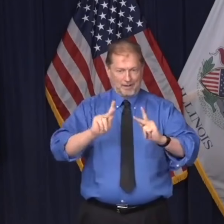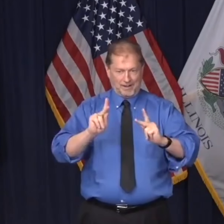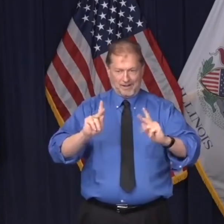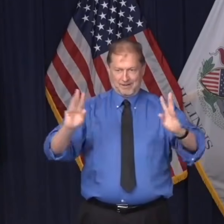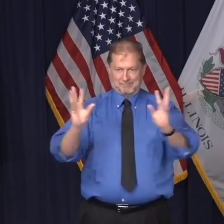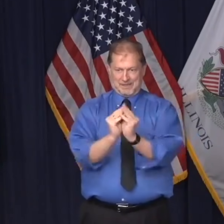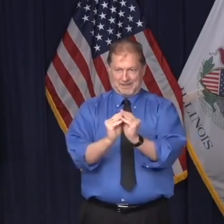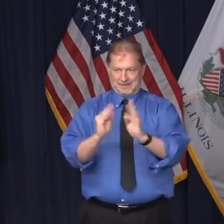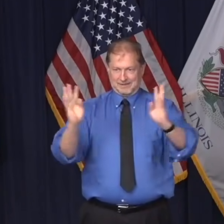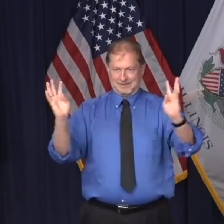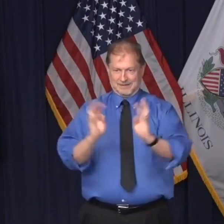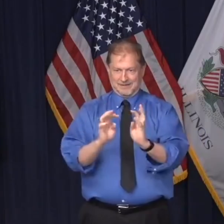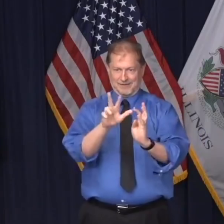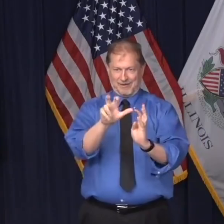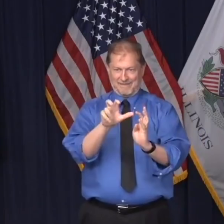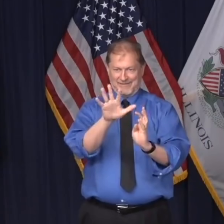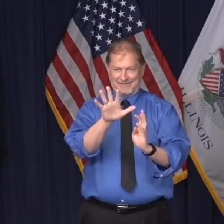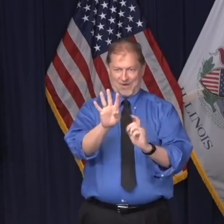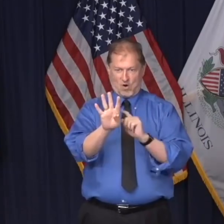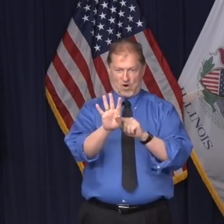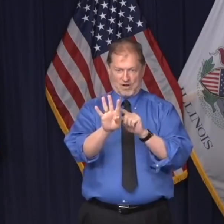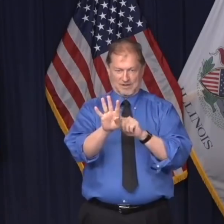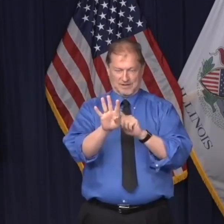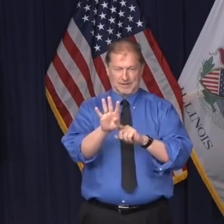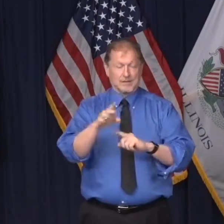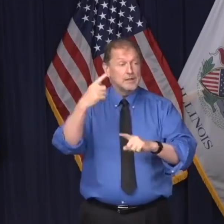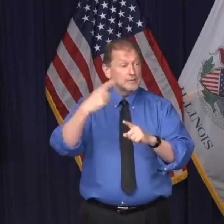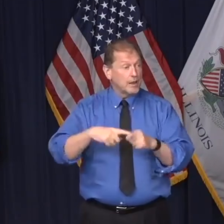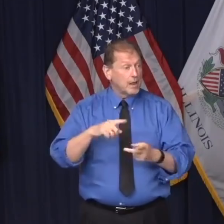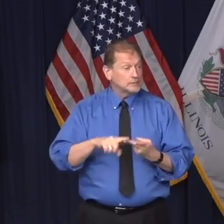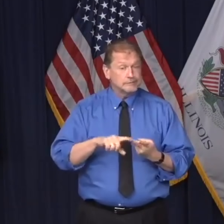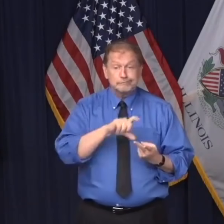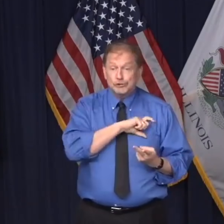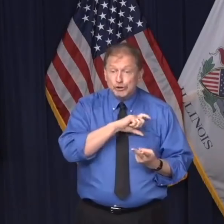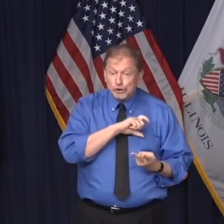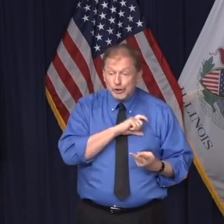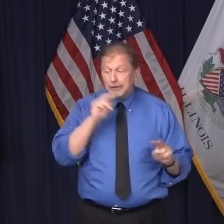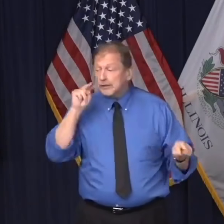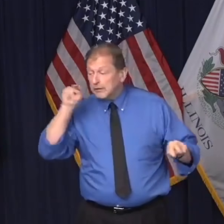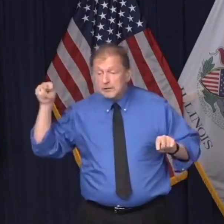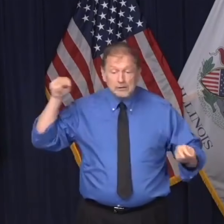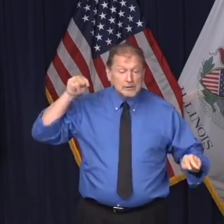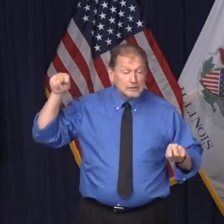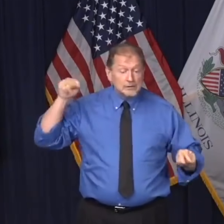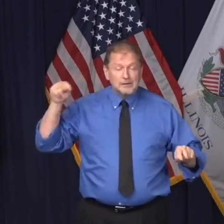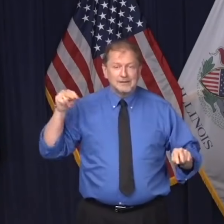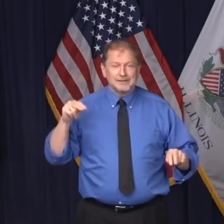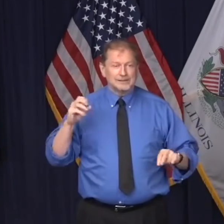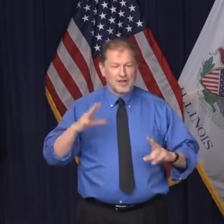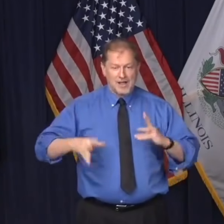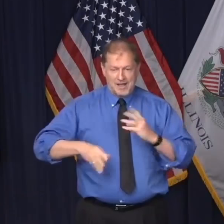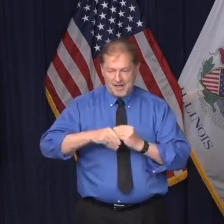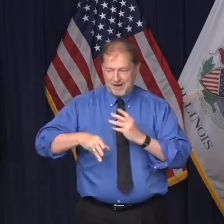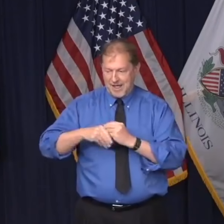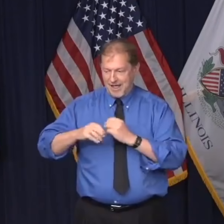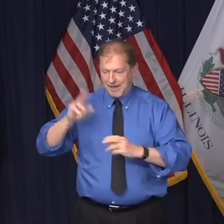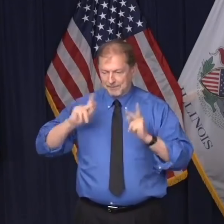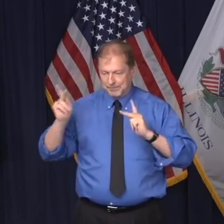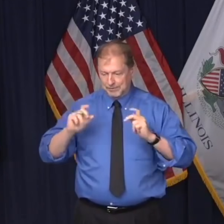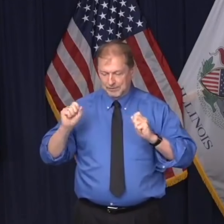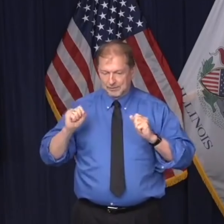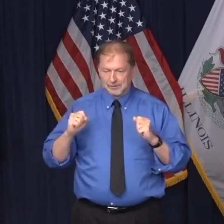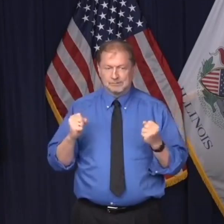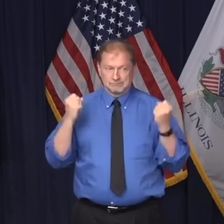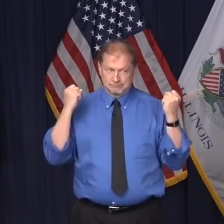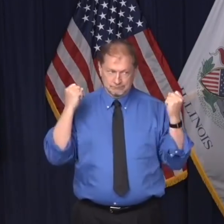people. And then, of course, there are security people at the Capitol and others. So, when you add all that up, it's